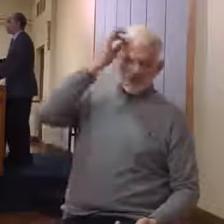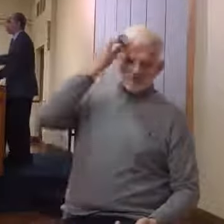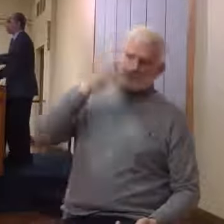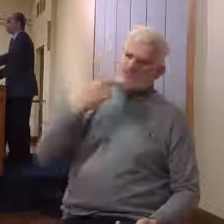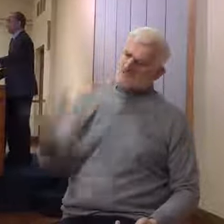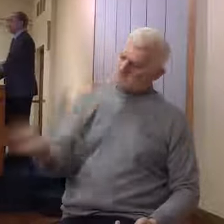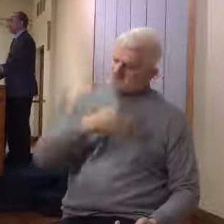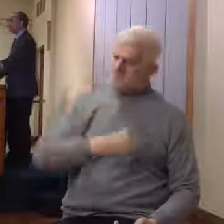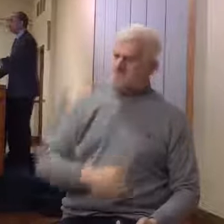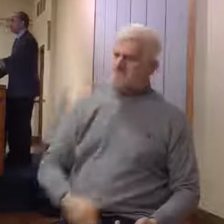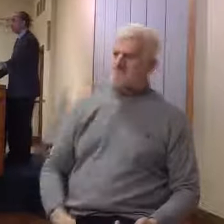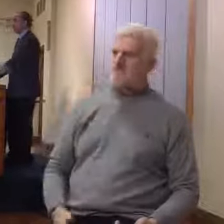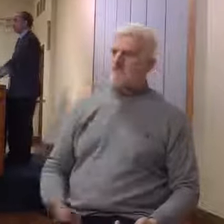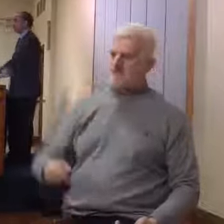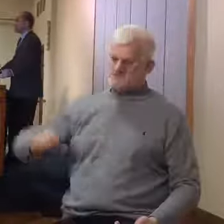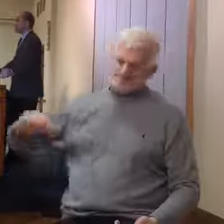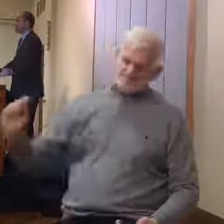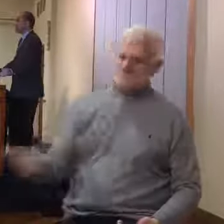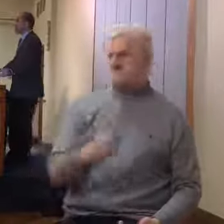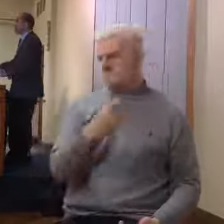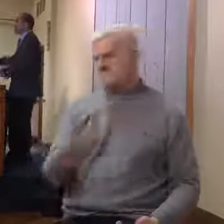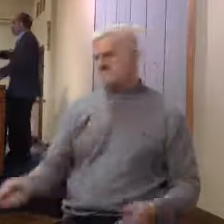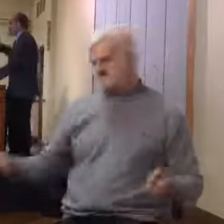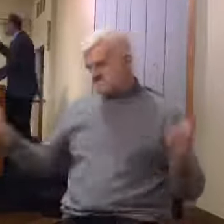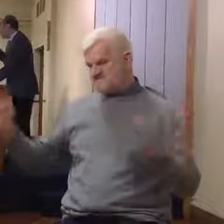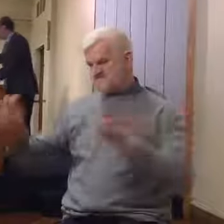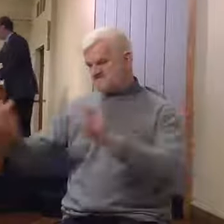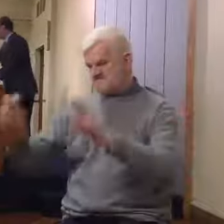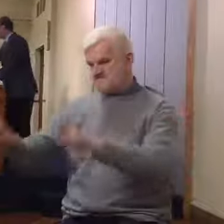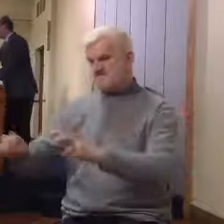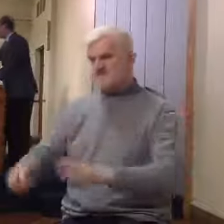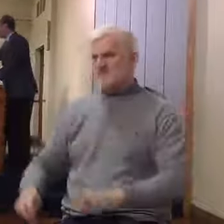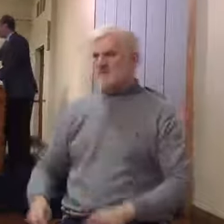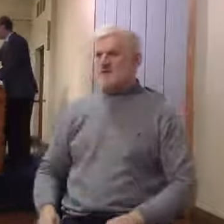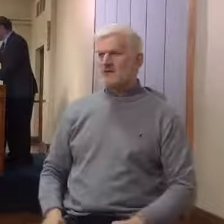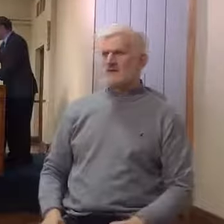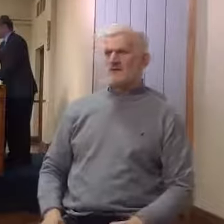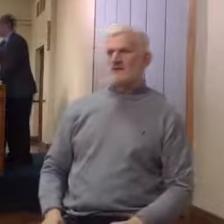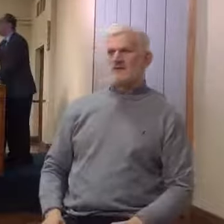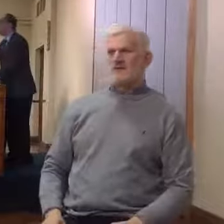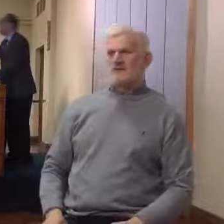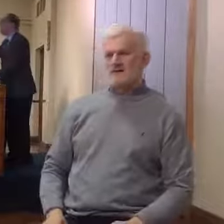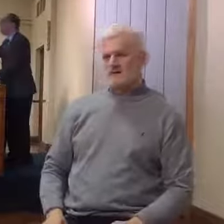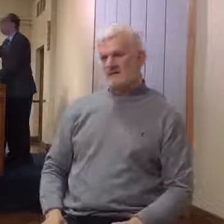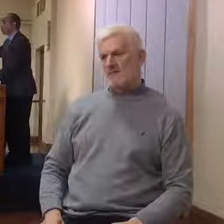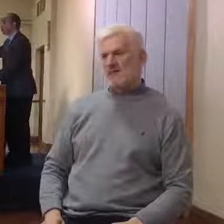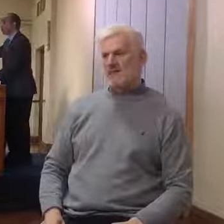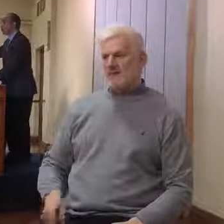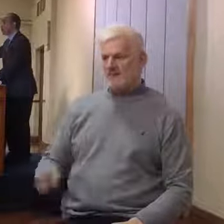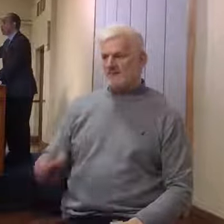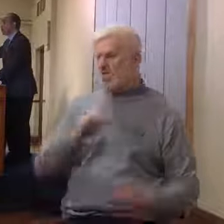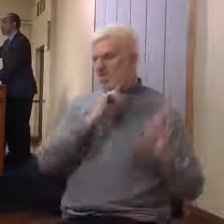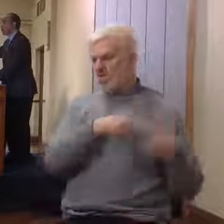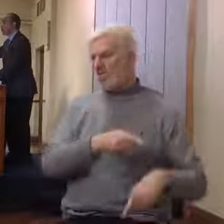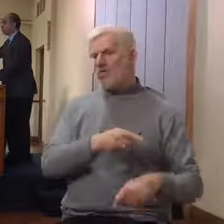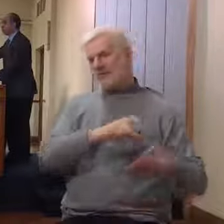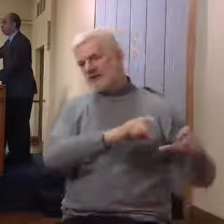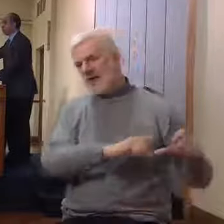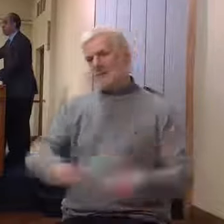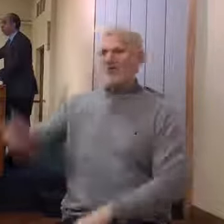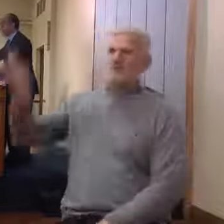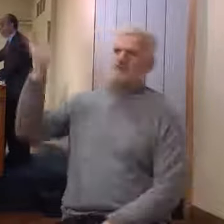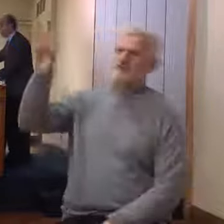they were beaten, insulted, and so on. And when they repeatedly continued to do the work of the